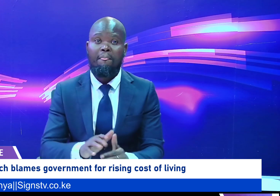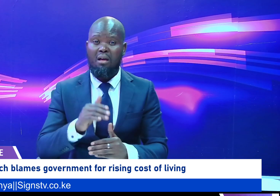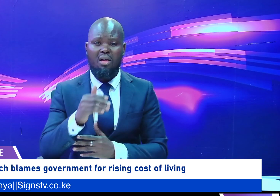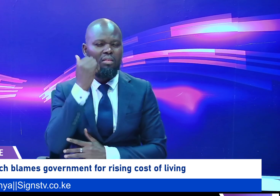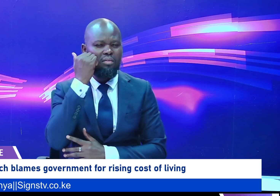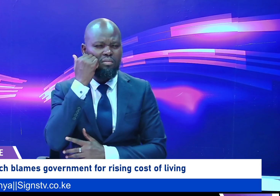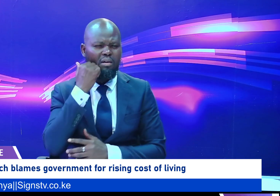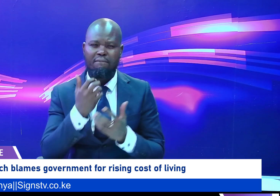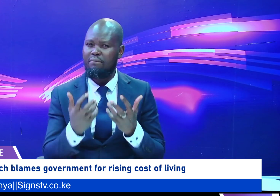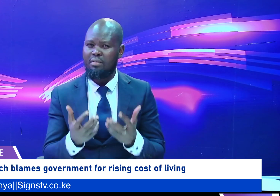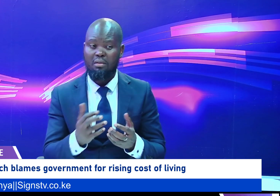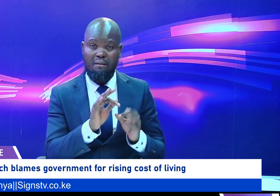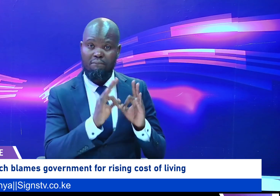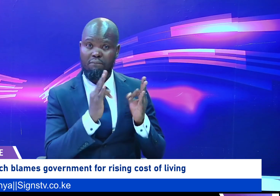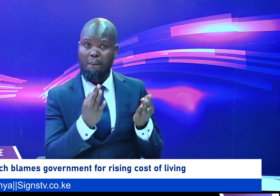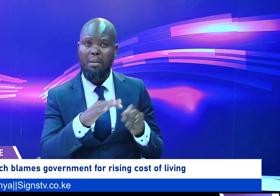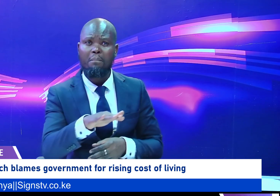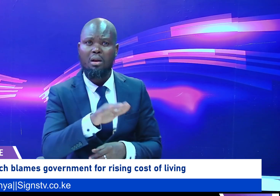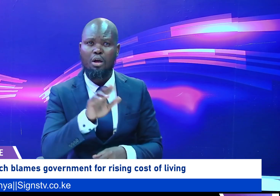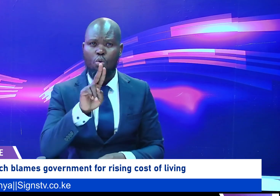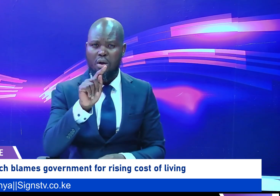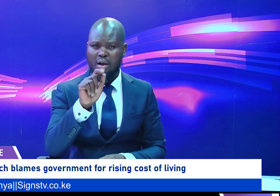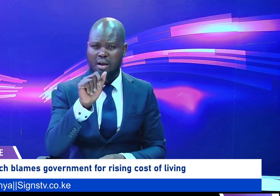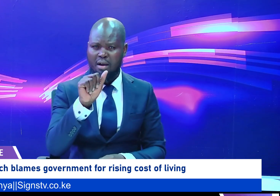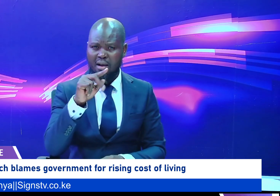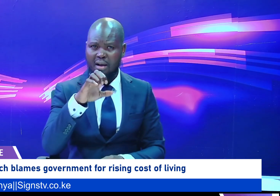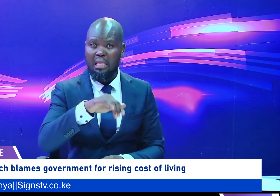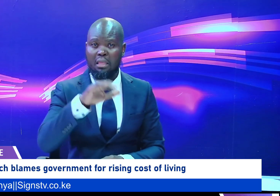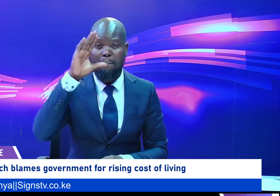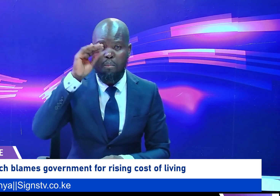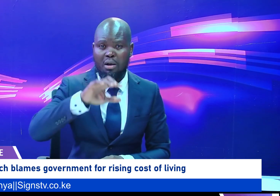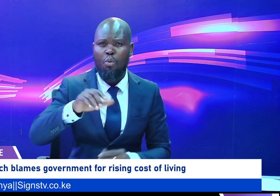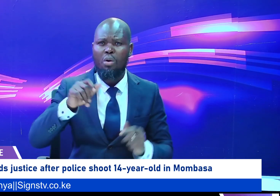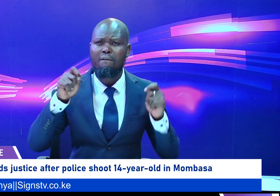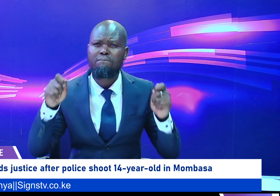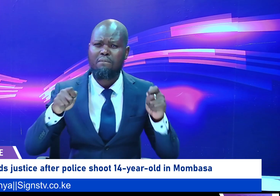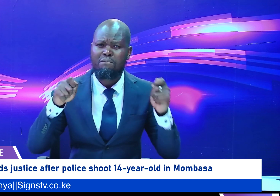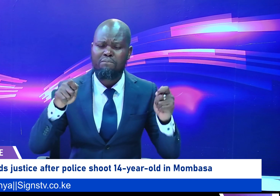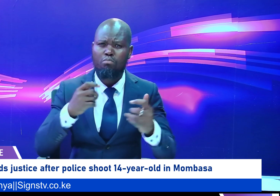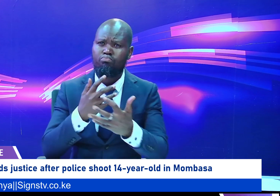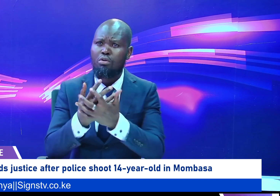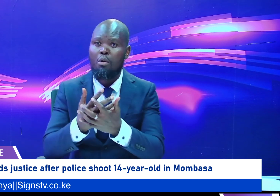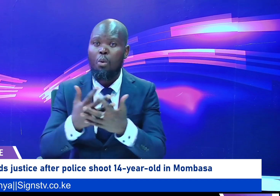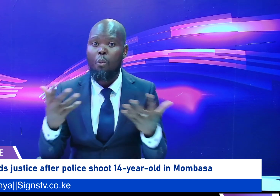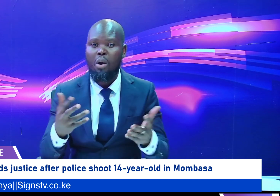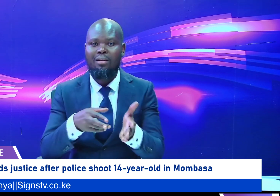And to a sad news, a family in Utange, Mombasa County is demanding the arrest